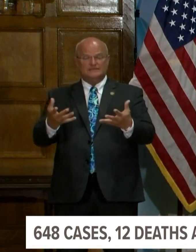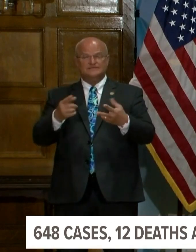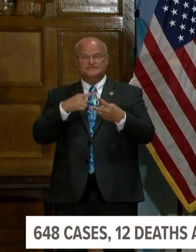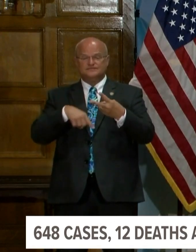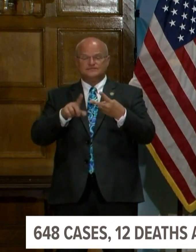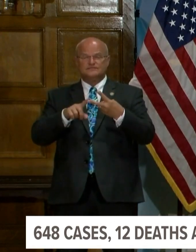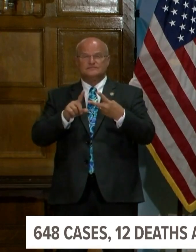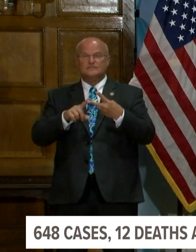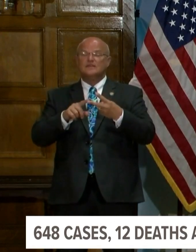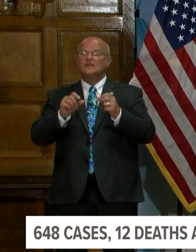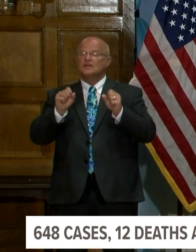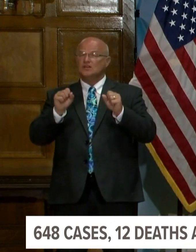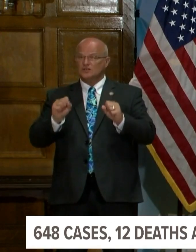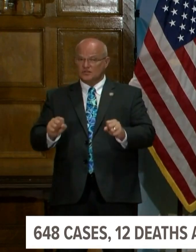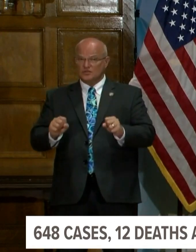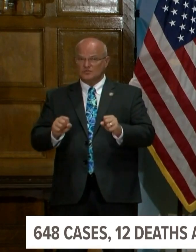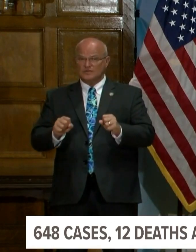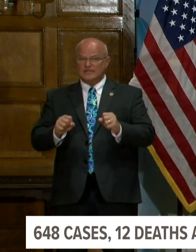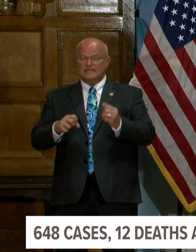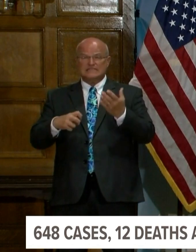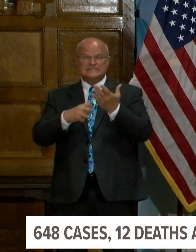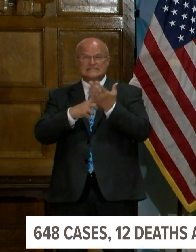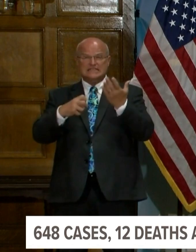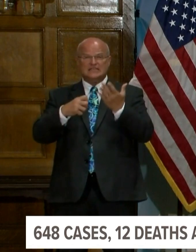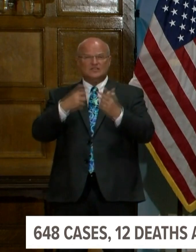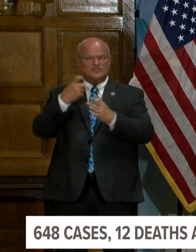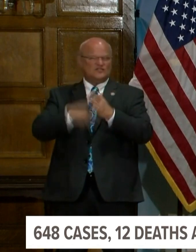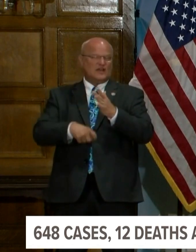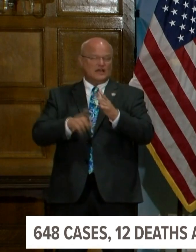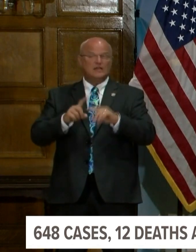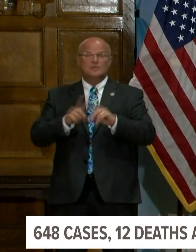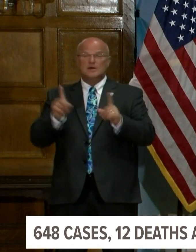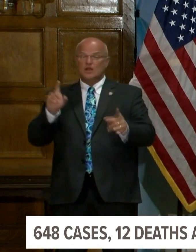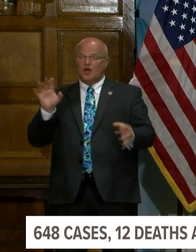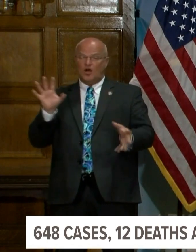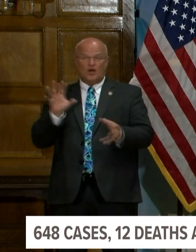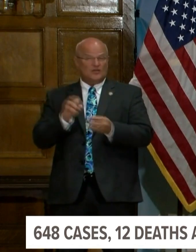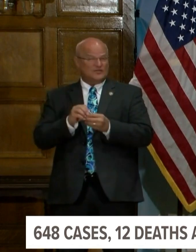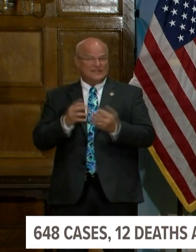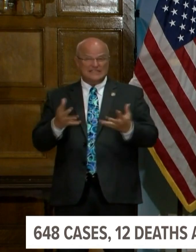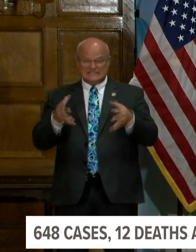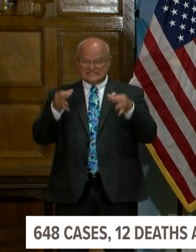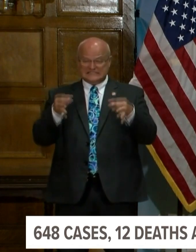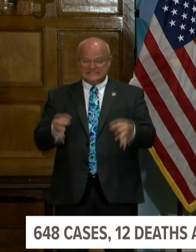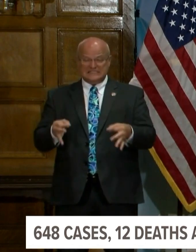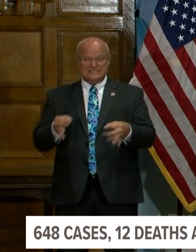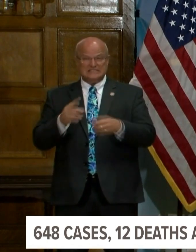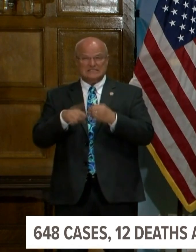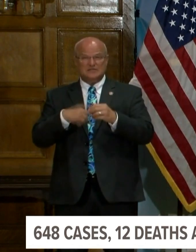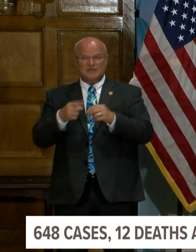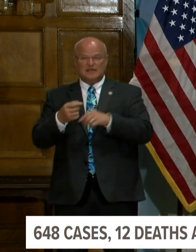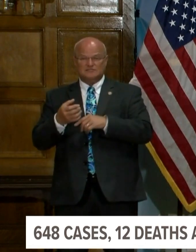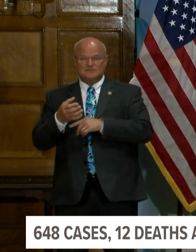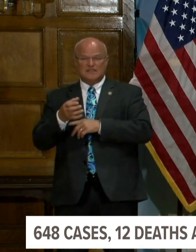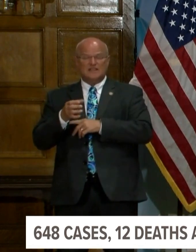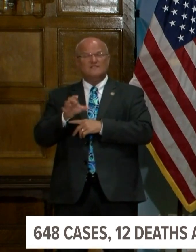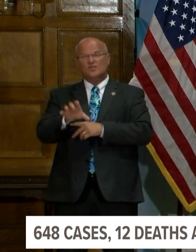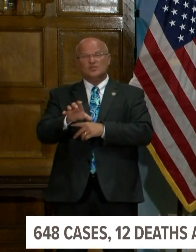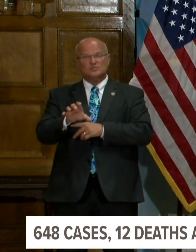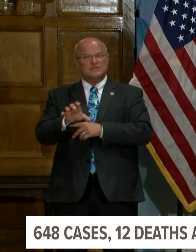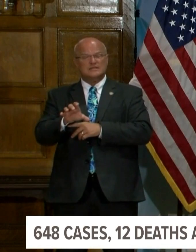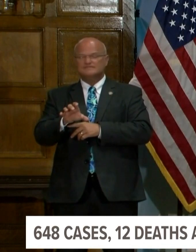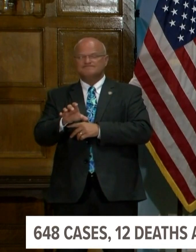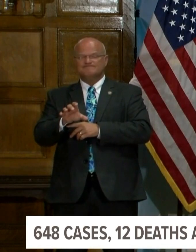then secondly, there could be a citation for a fine. But all of these decisions in terms of enforcement